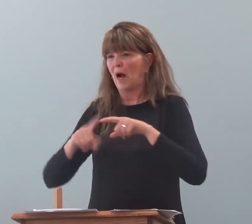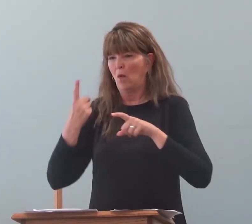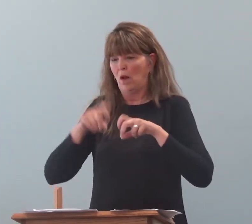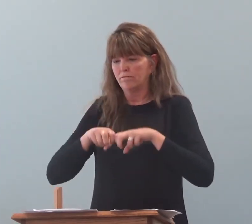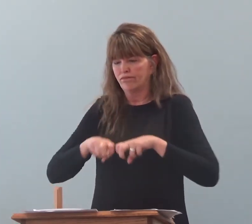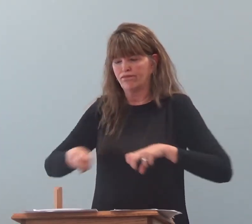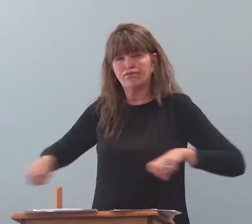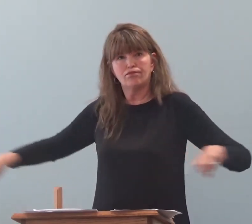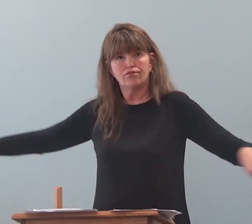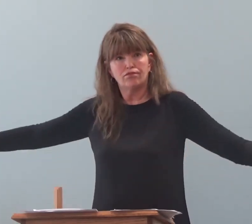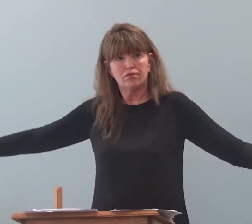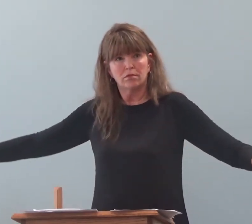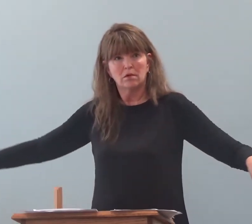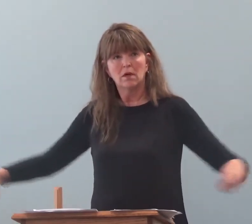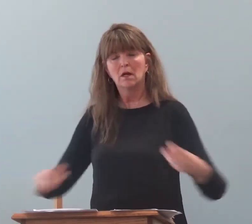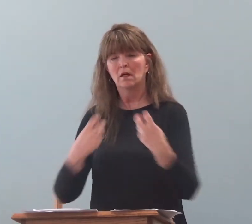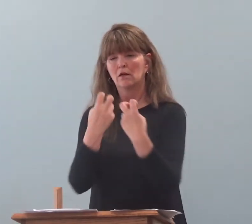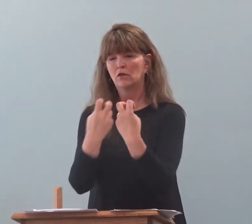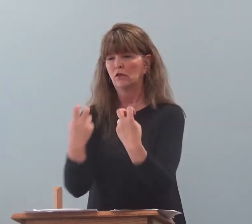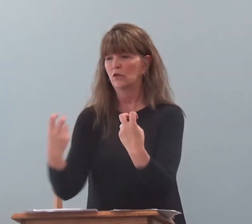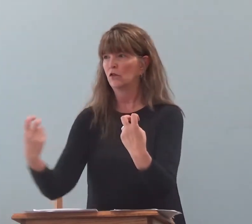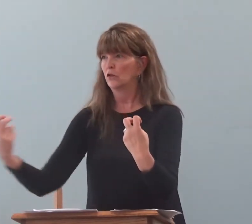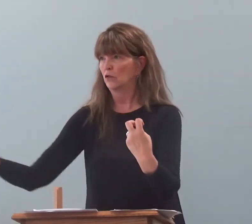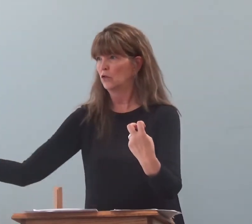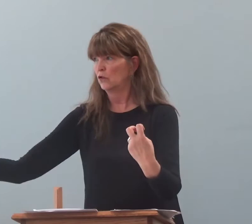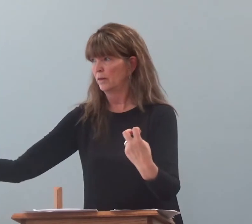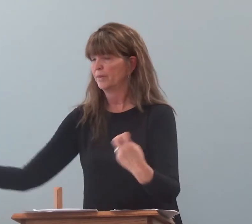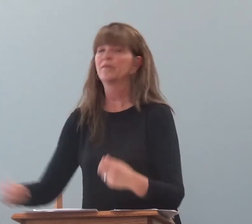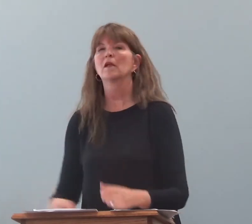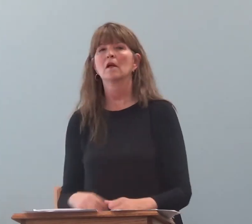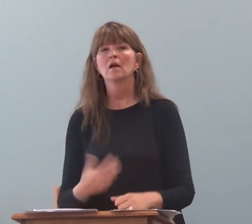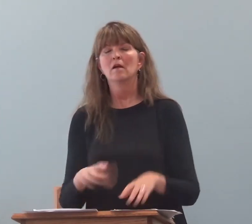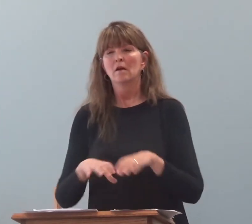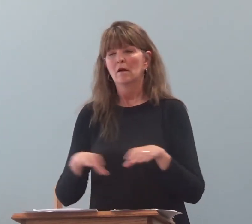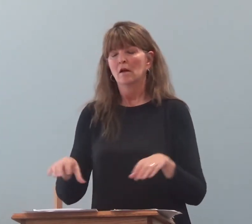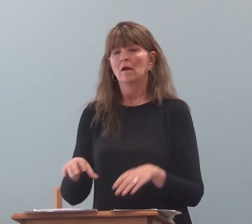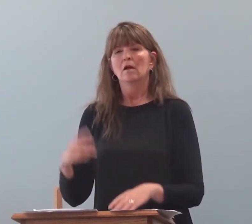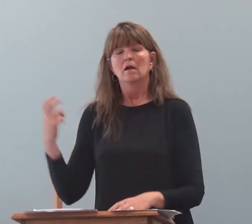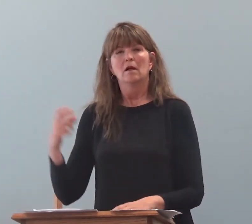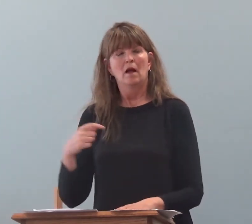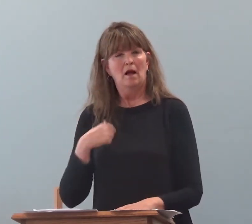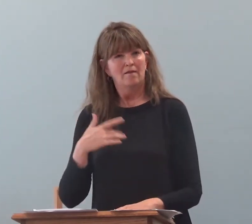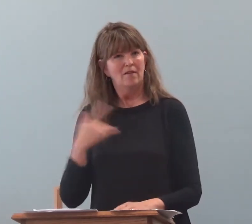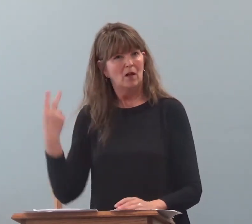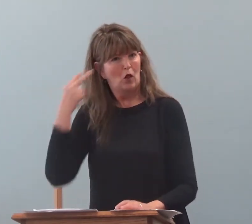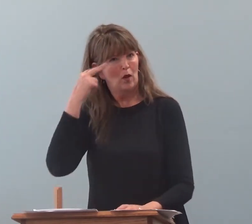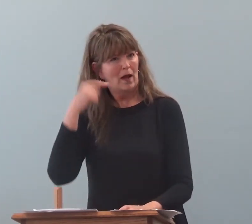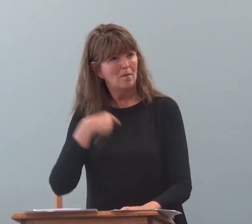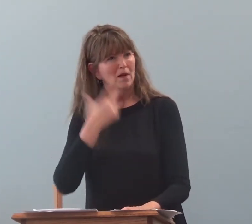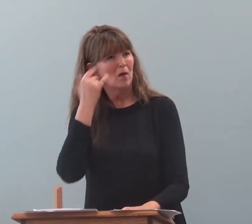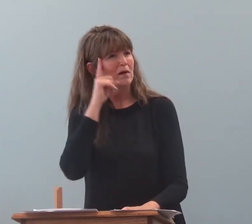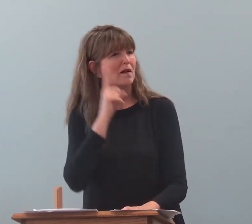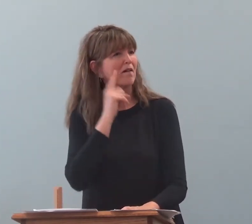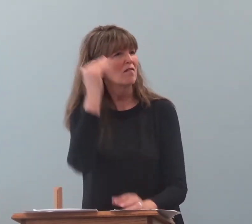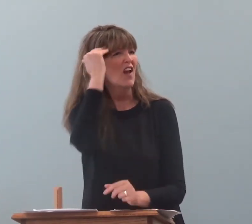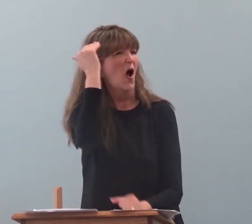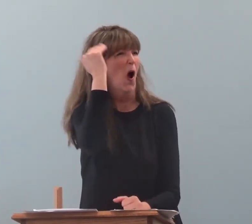counter. There's a counter, and then there's a big long table and some other tables. So they were sitting there, and I thought that they were looking at